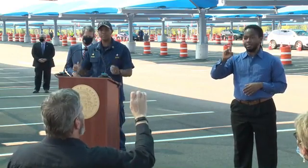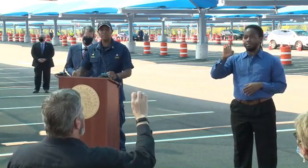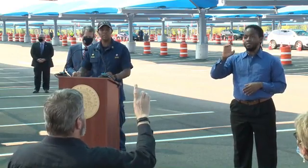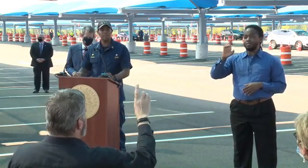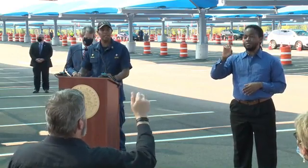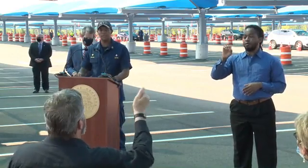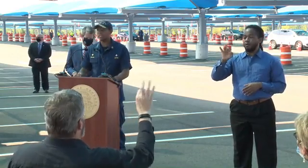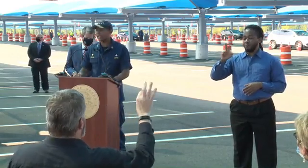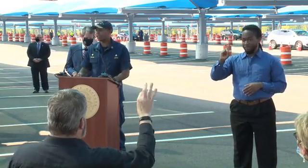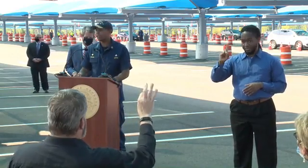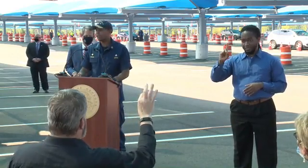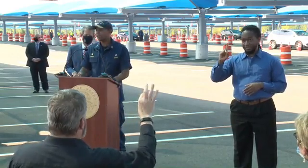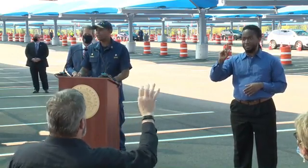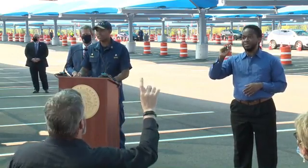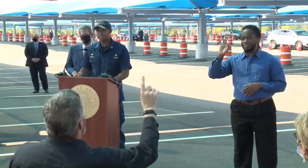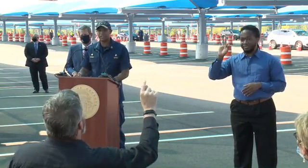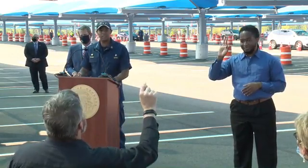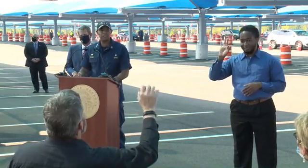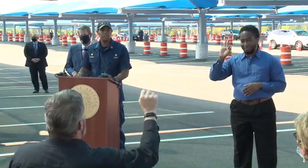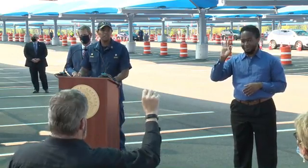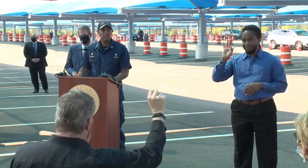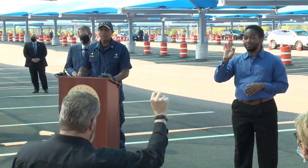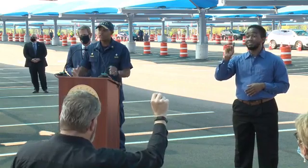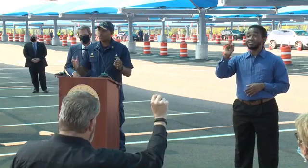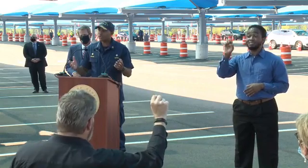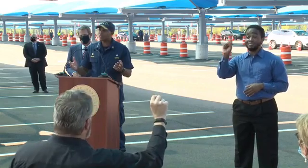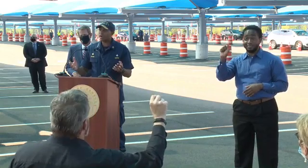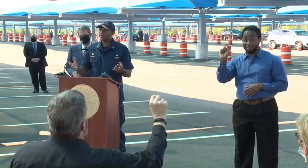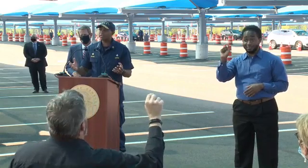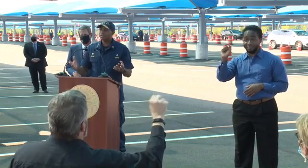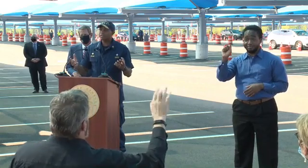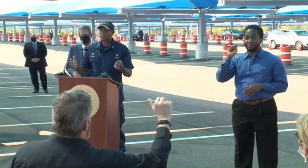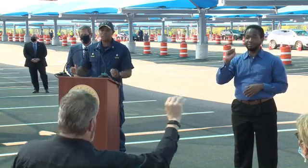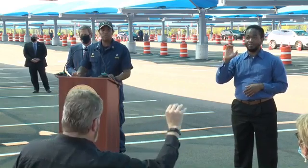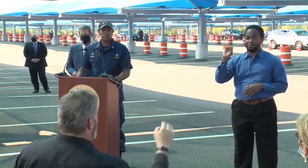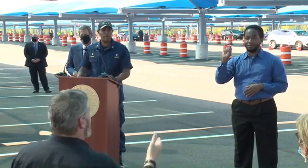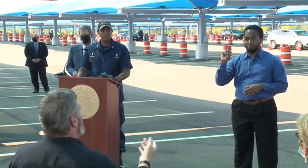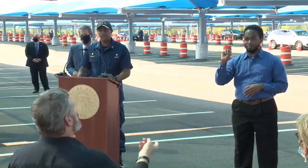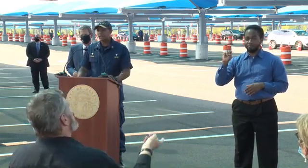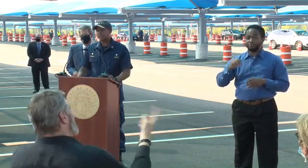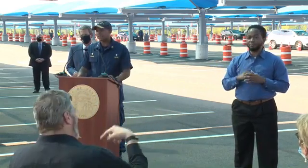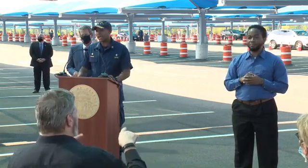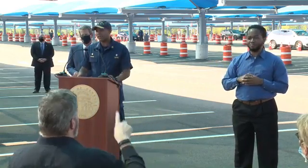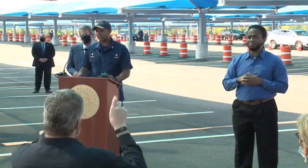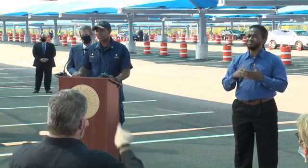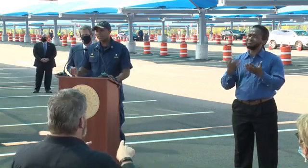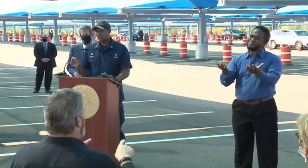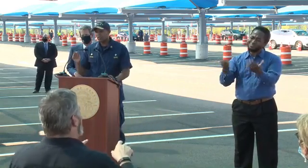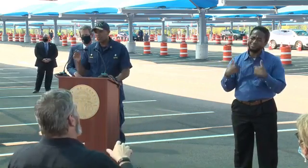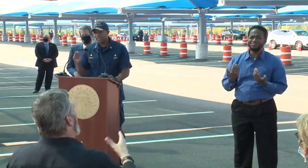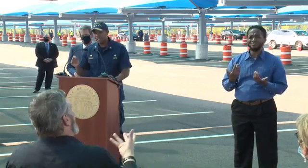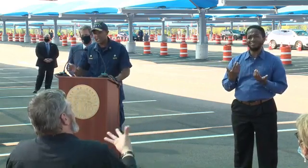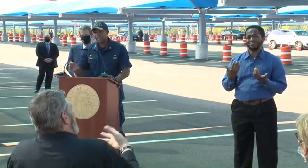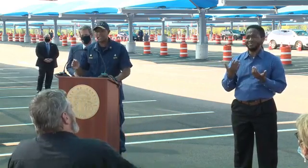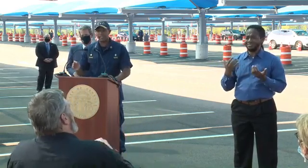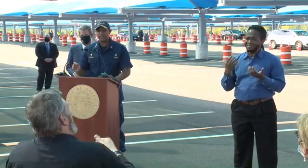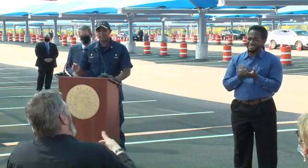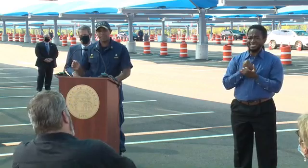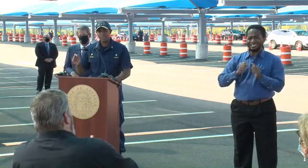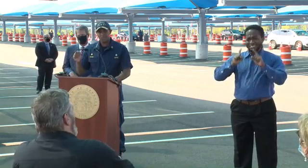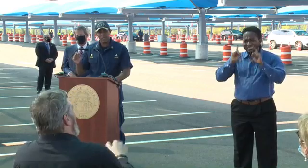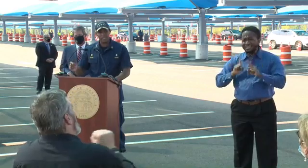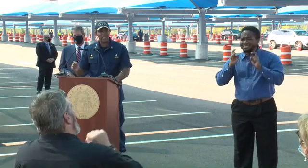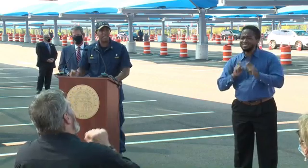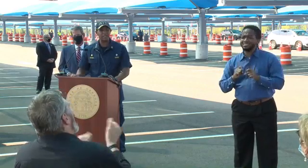www.doineedacovid19test.com. Sign up today, get tested, do your part to slow spread of this virus. We can get